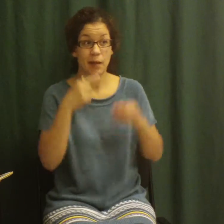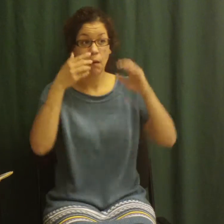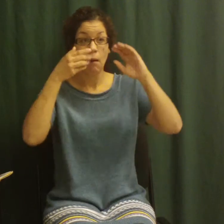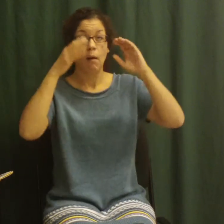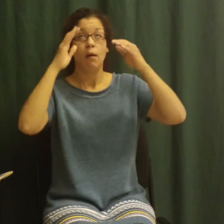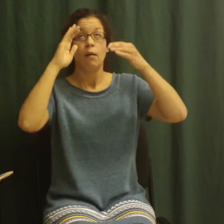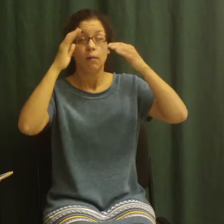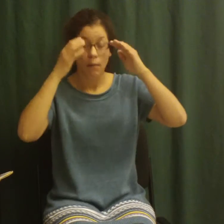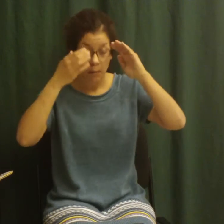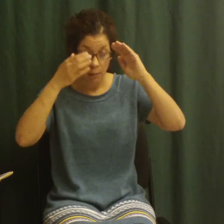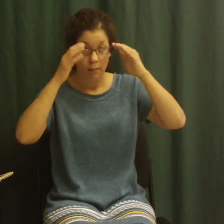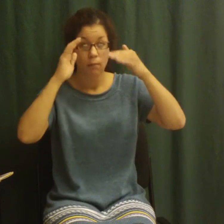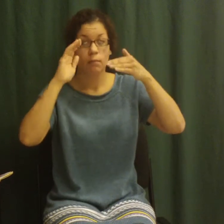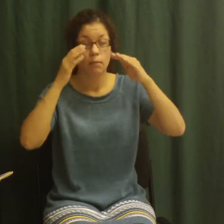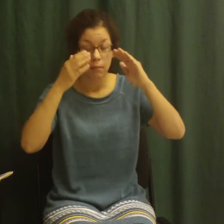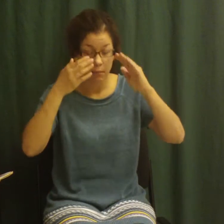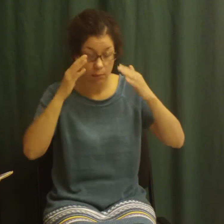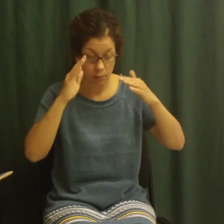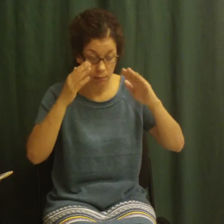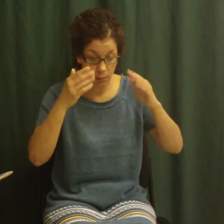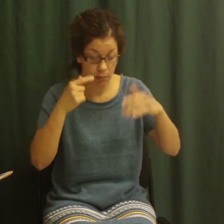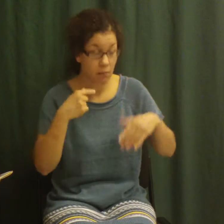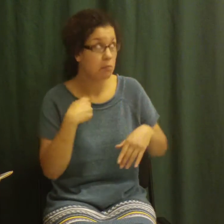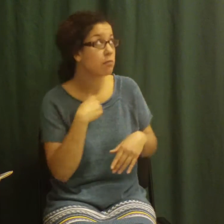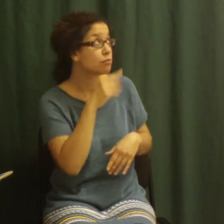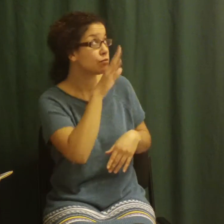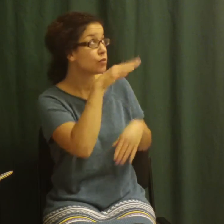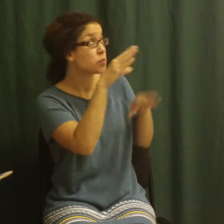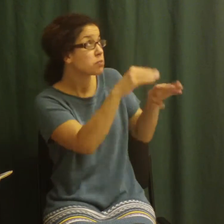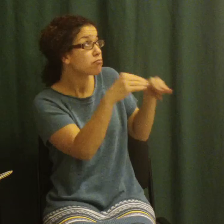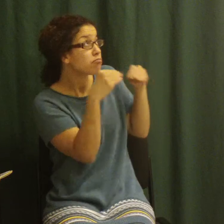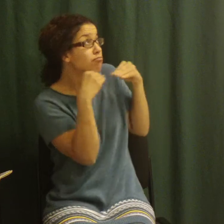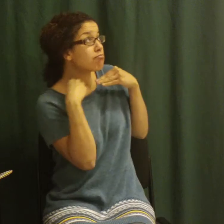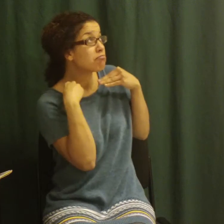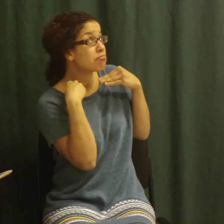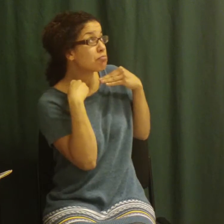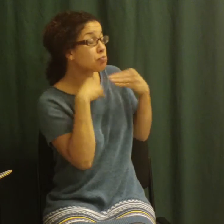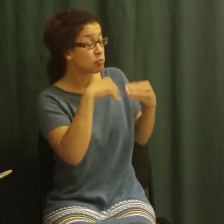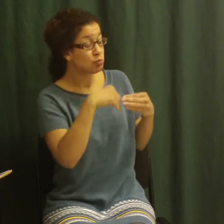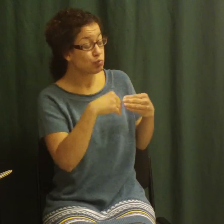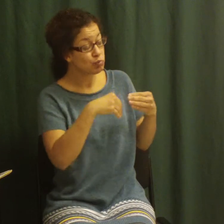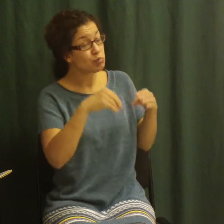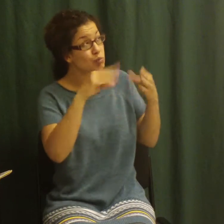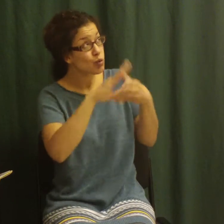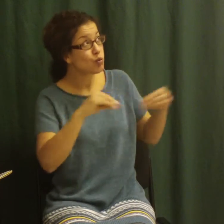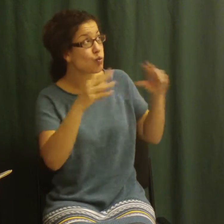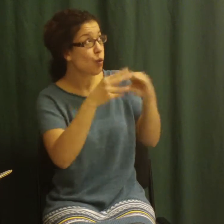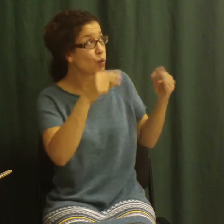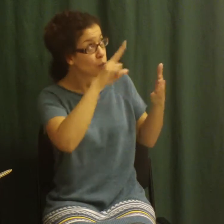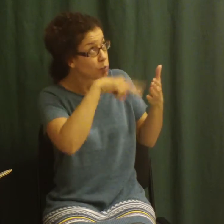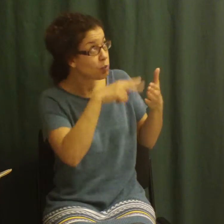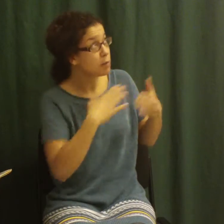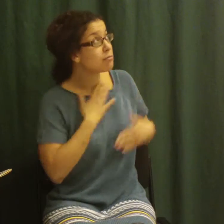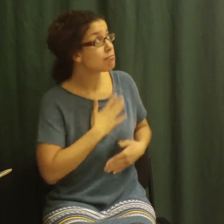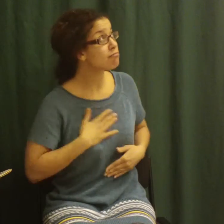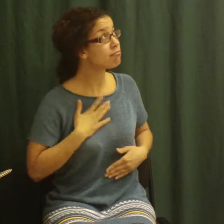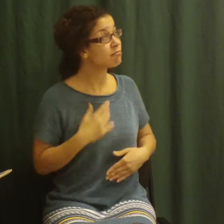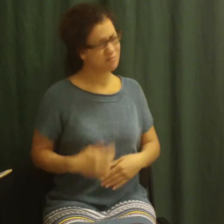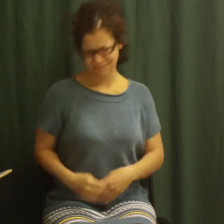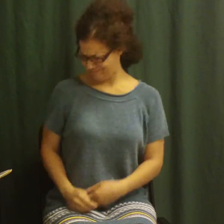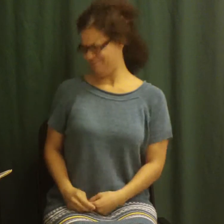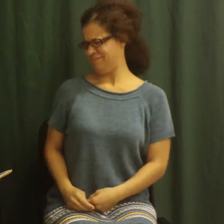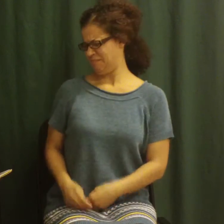longer, I asked Braidbeard to tuck me in and read me a story. "Tuck you in," he